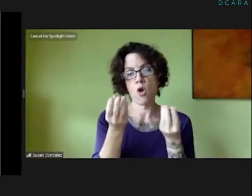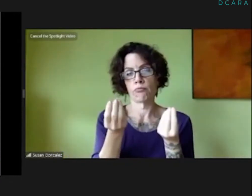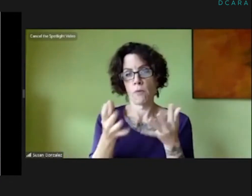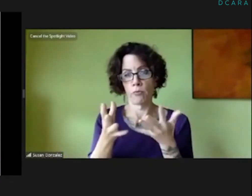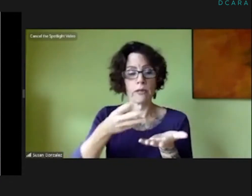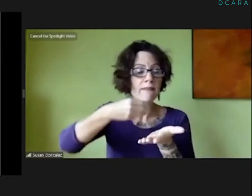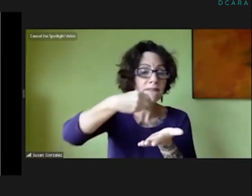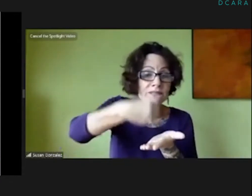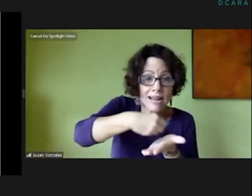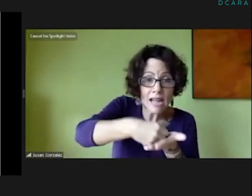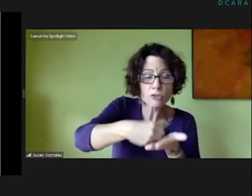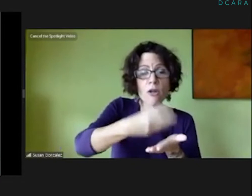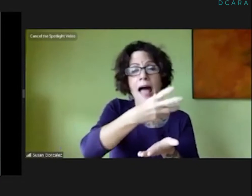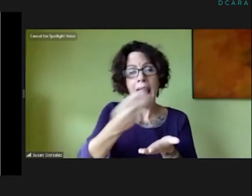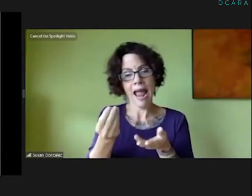The will does that.